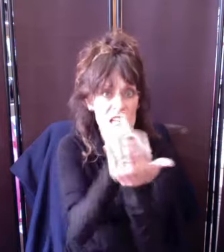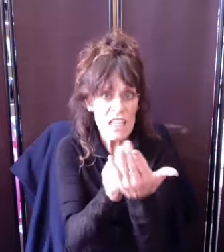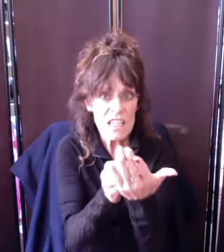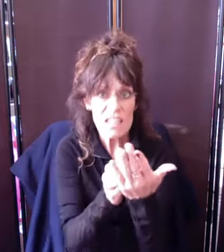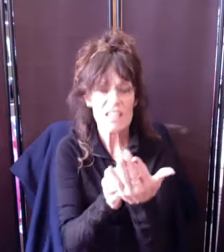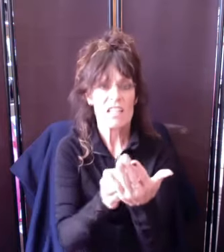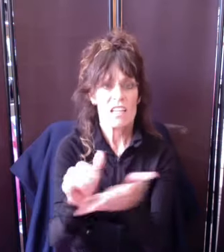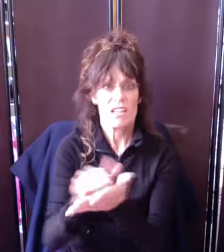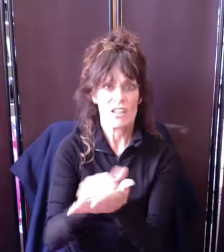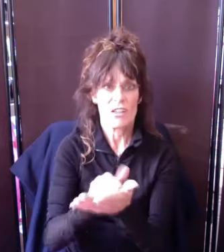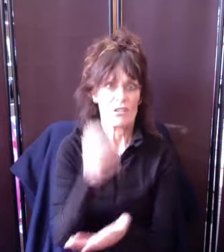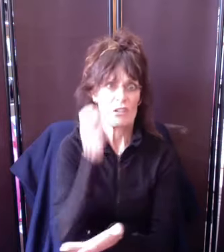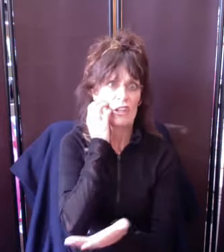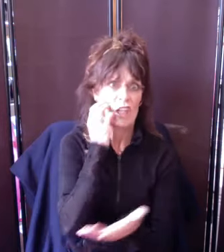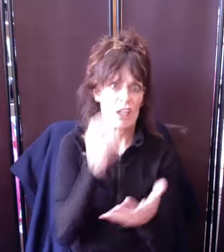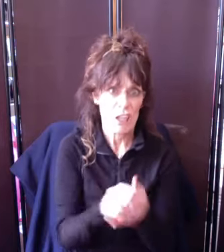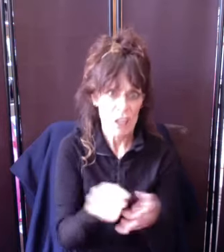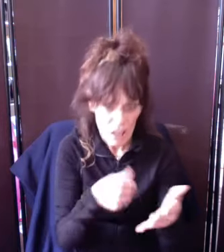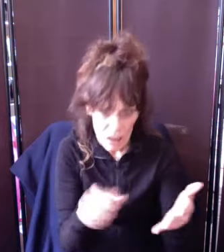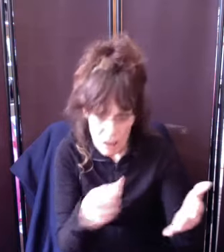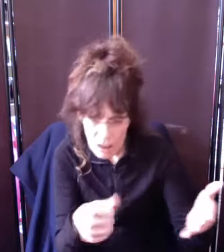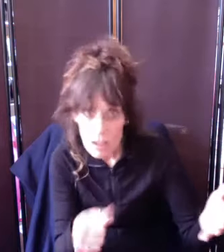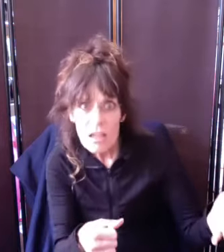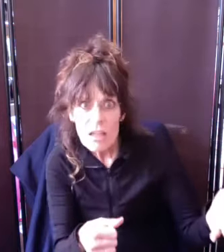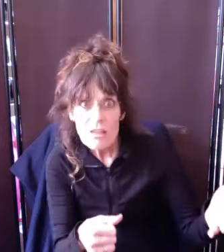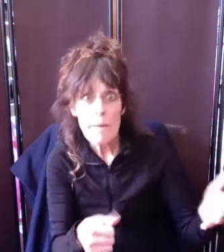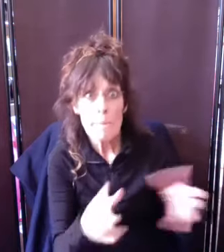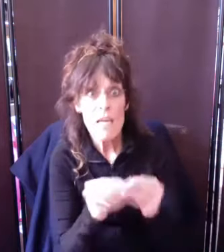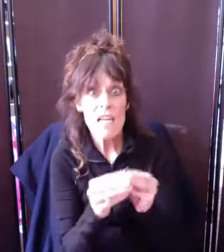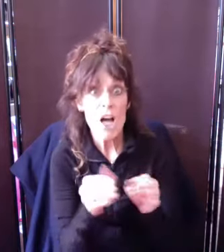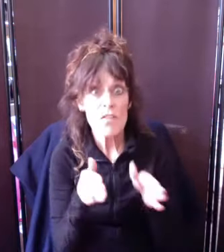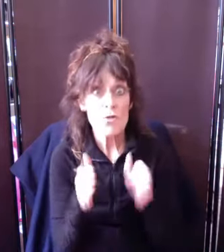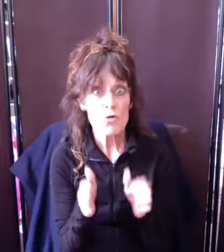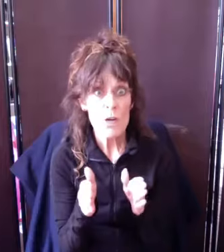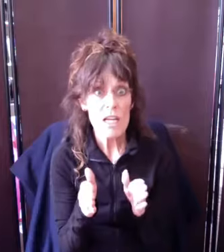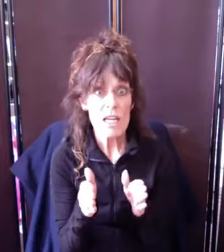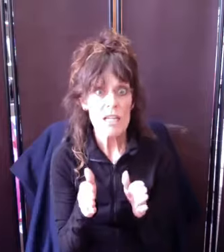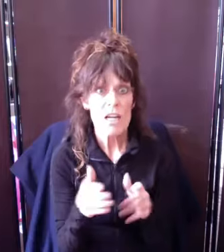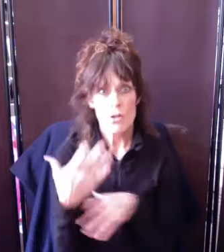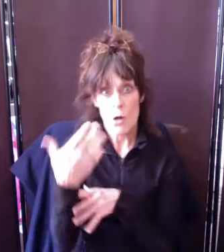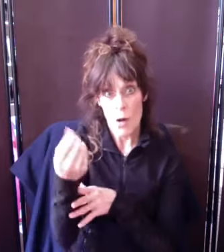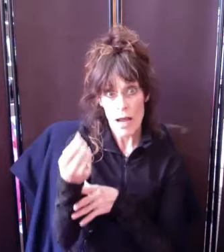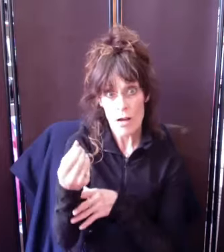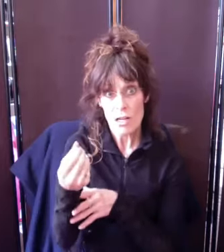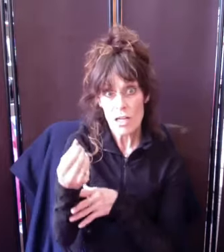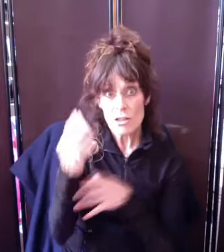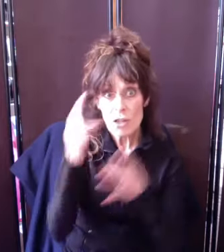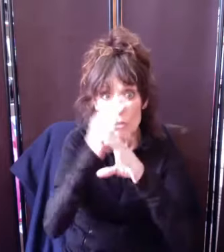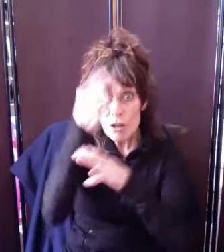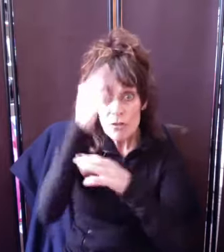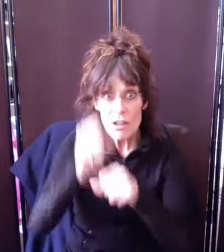thick. And I find that there's a meeting on my street that night. So I go out to the street to look for the address, and it's my